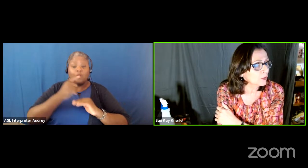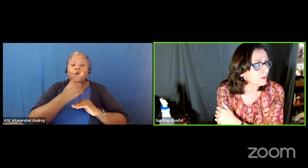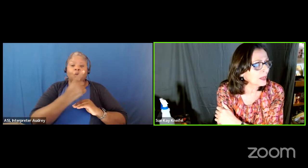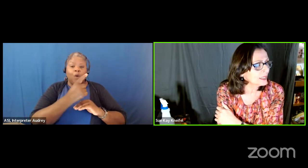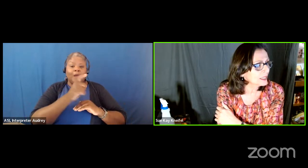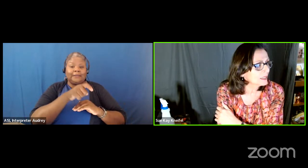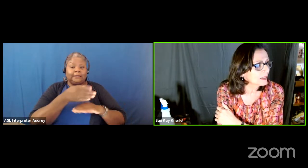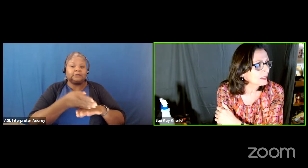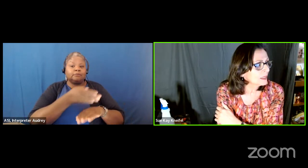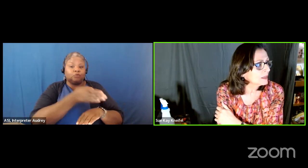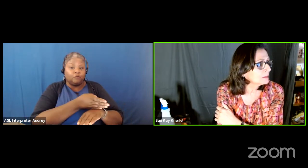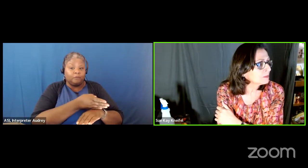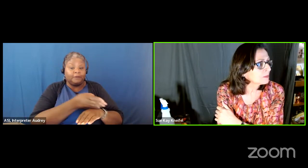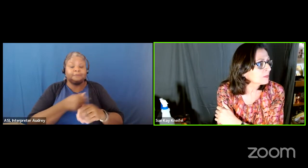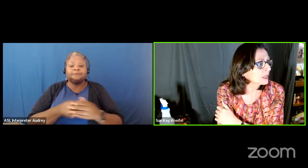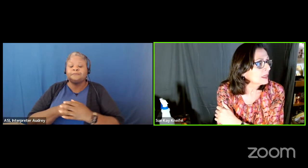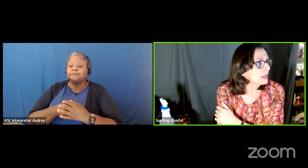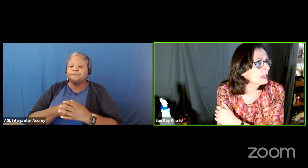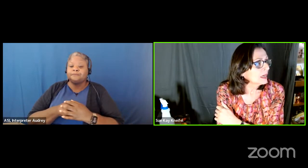needs improvement.